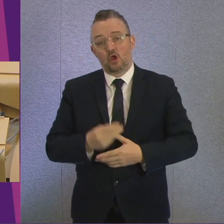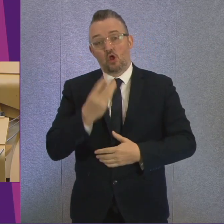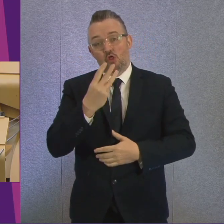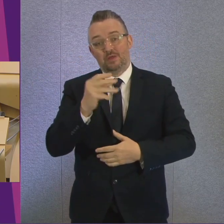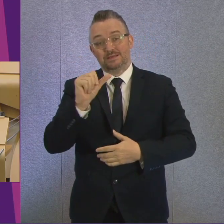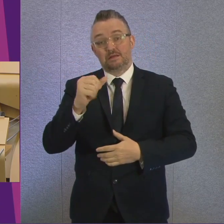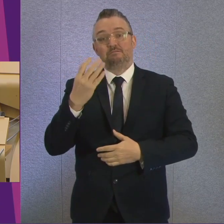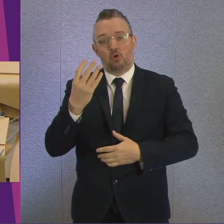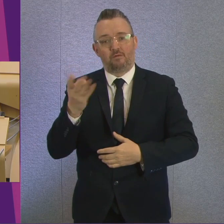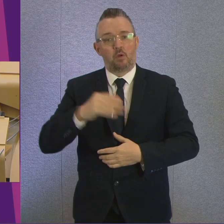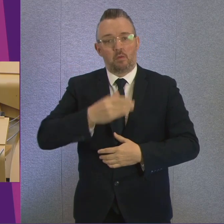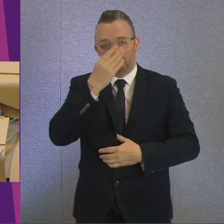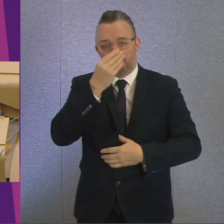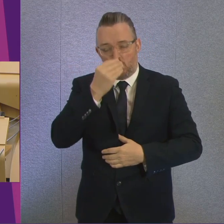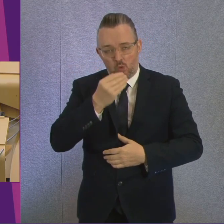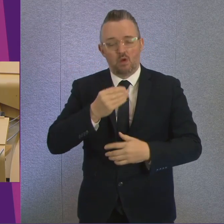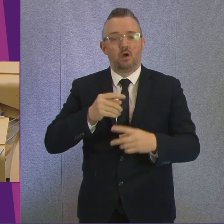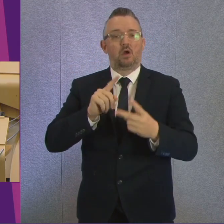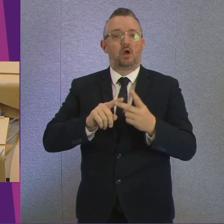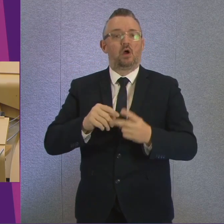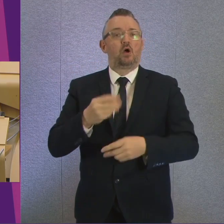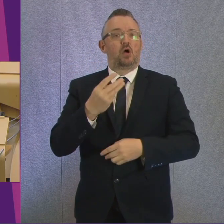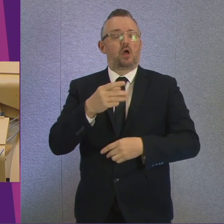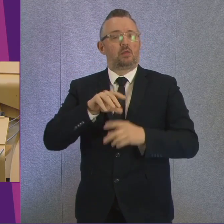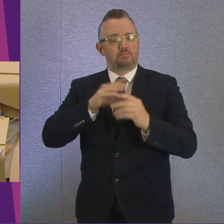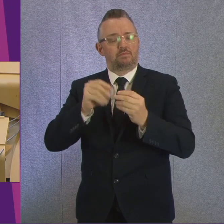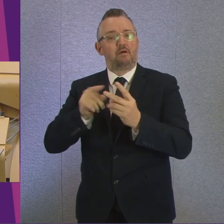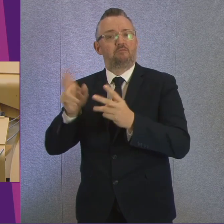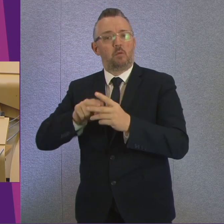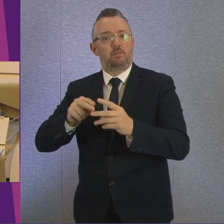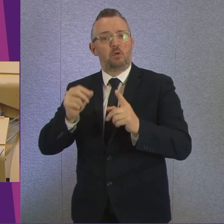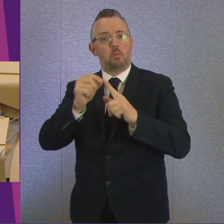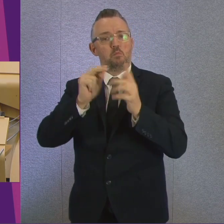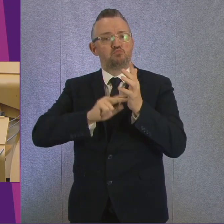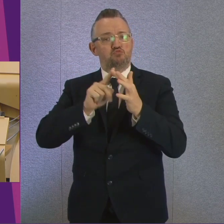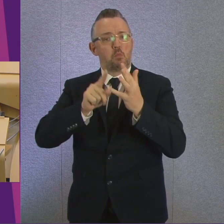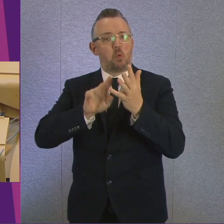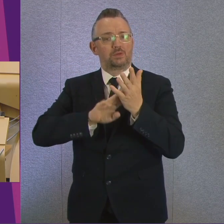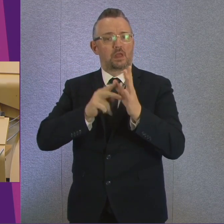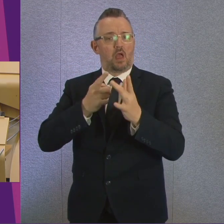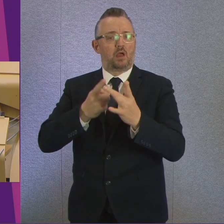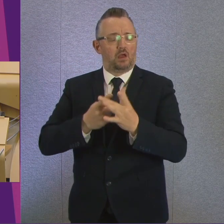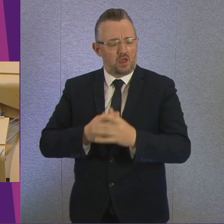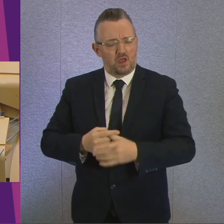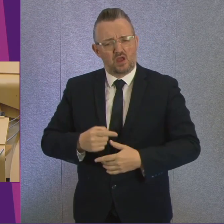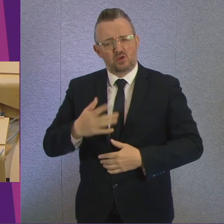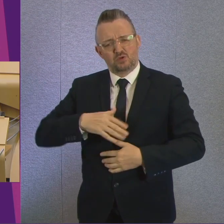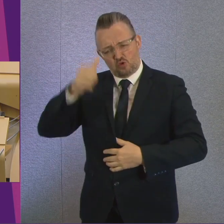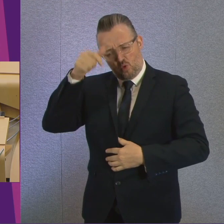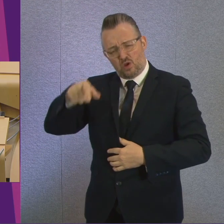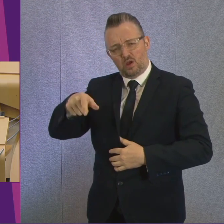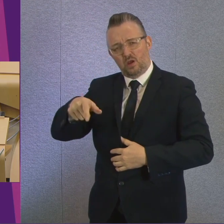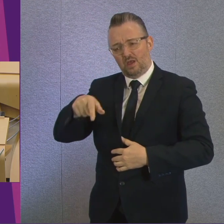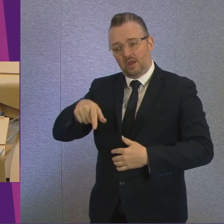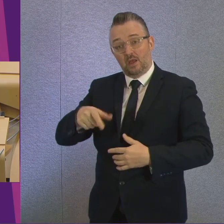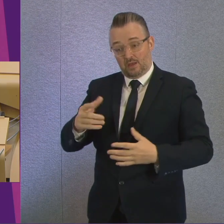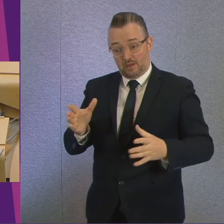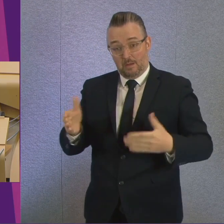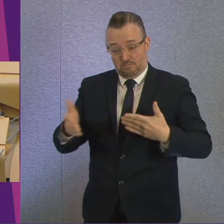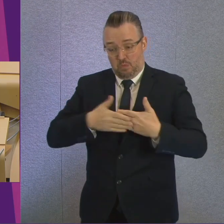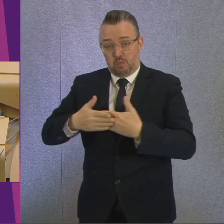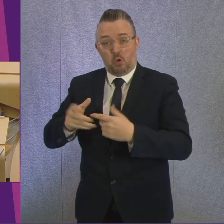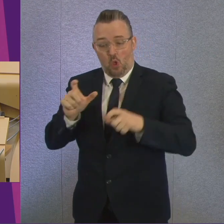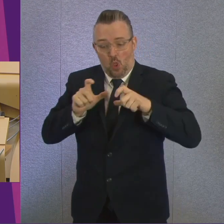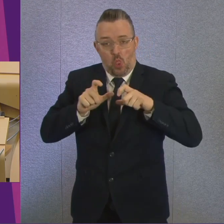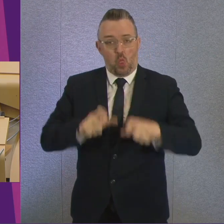influenza and 1,670 from pneumonia. Does the Scottish Government have any information yet on the lockdown's positive impact on reducing the number